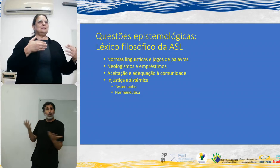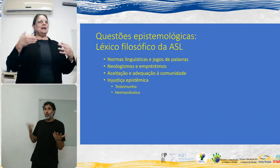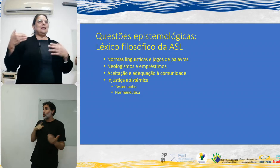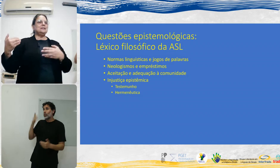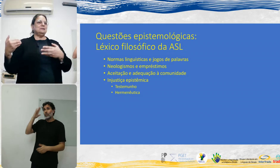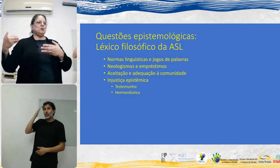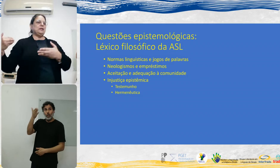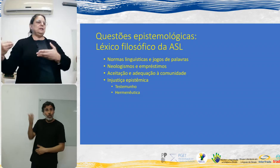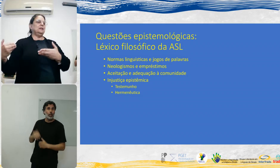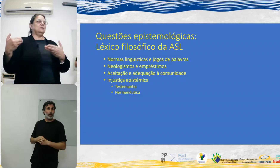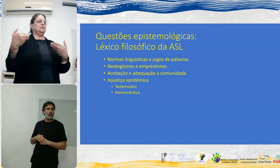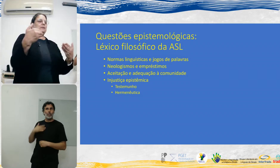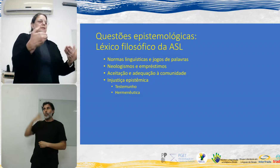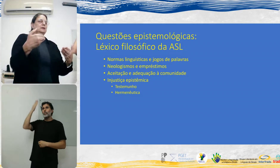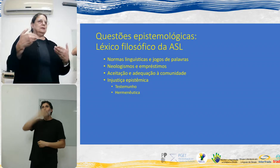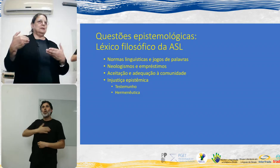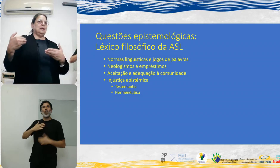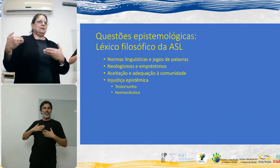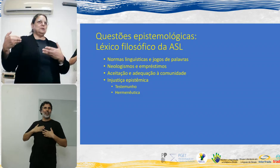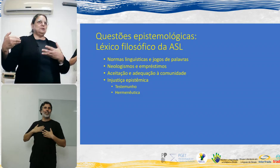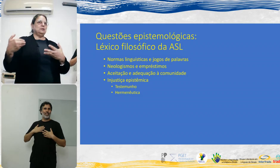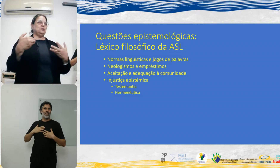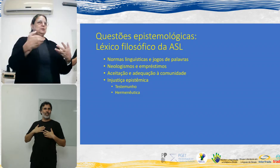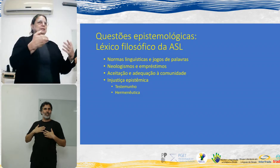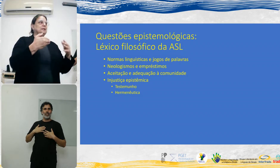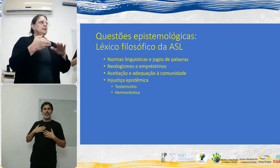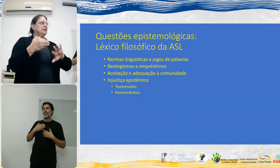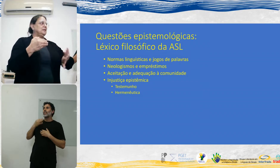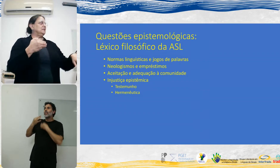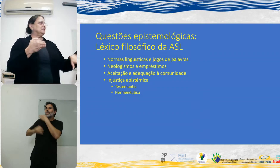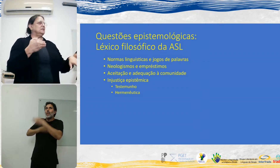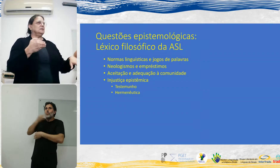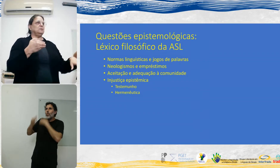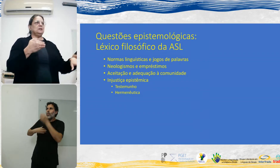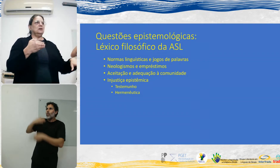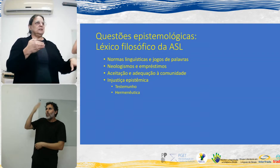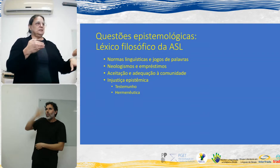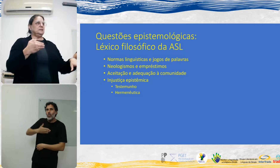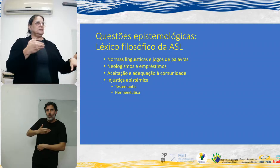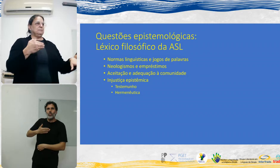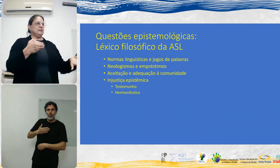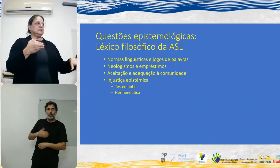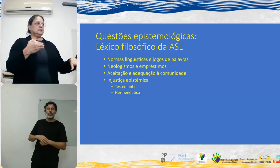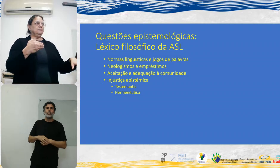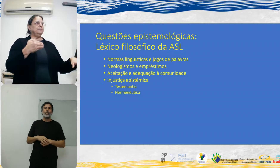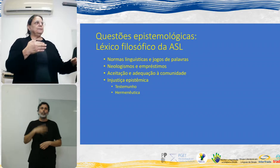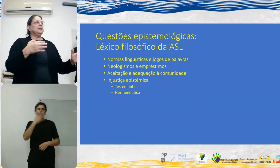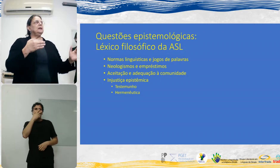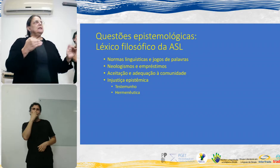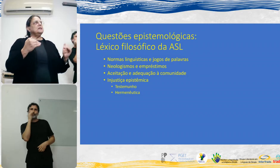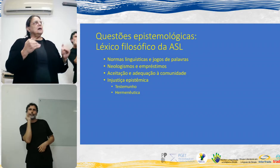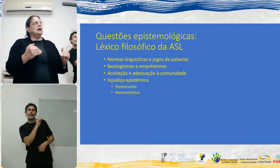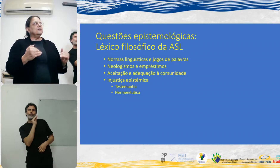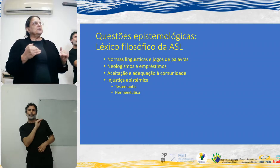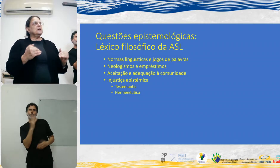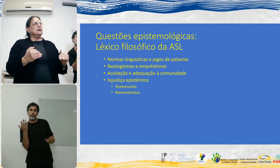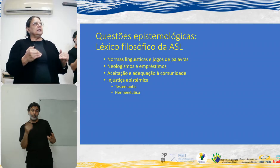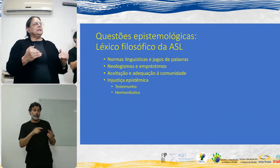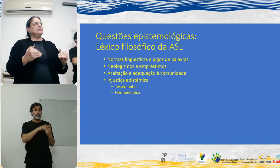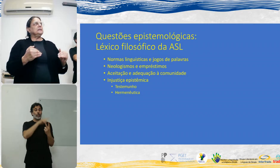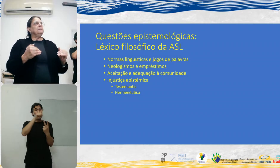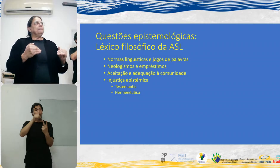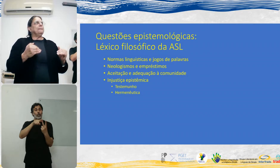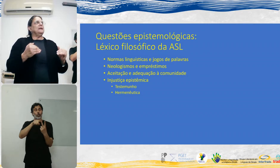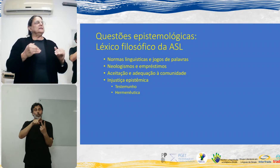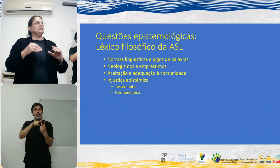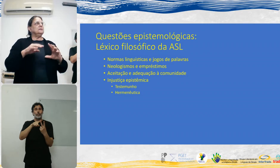the testimony, the language they're using gets disregarded and dismissed. The other